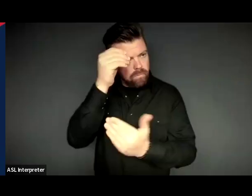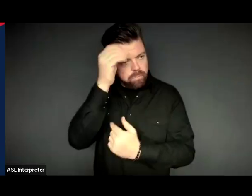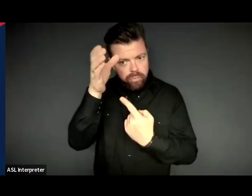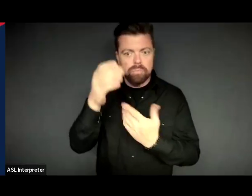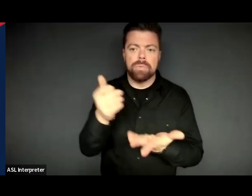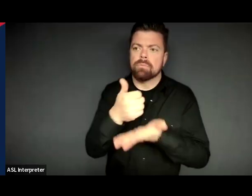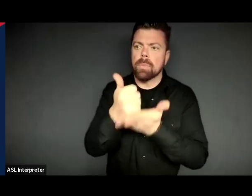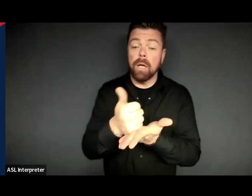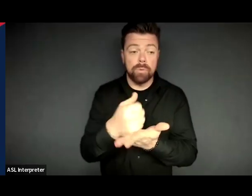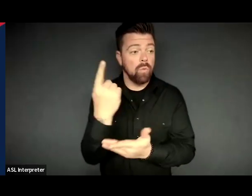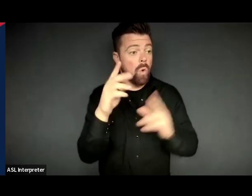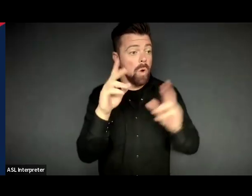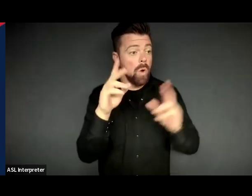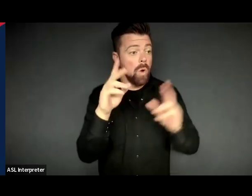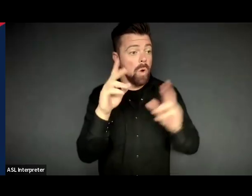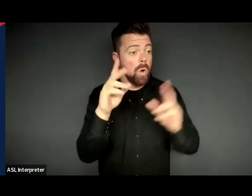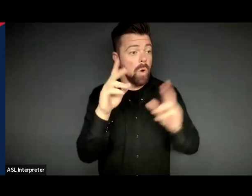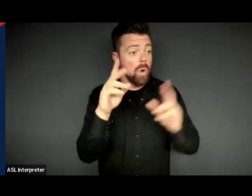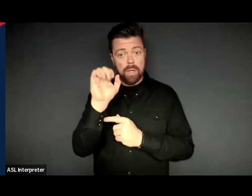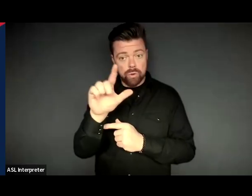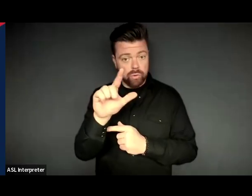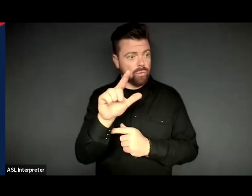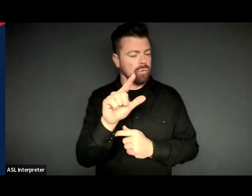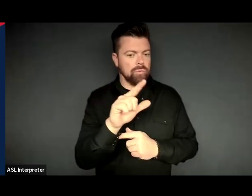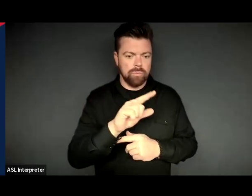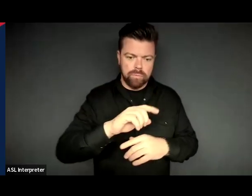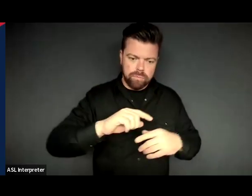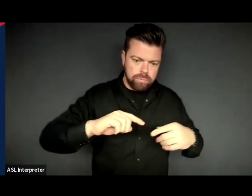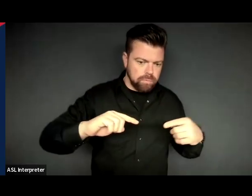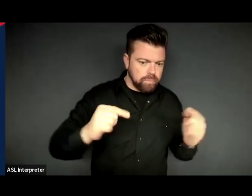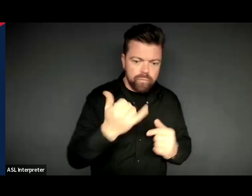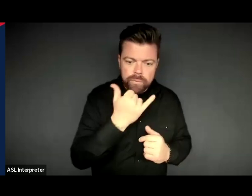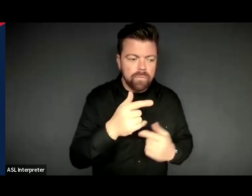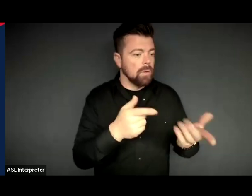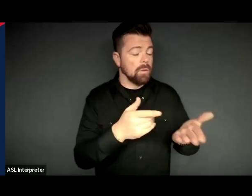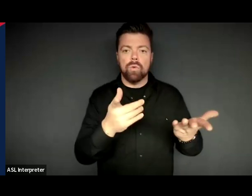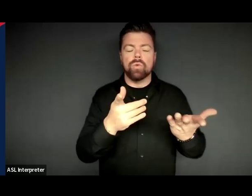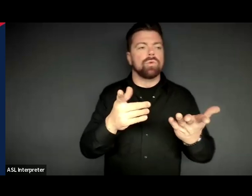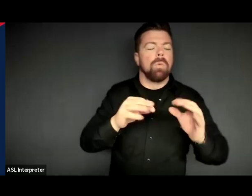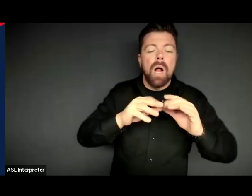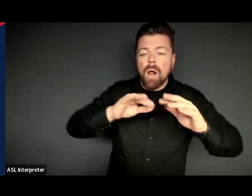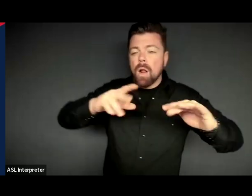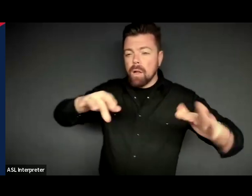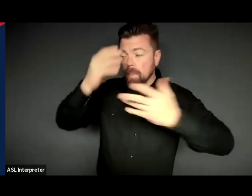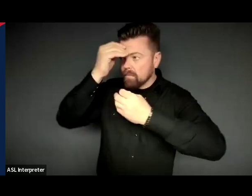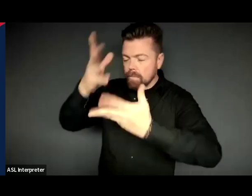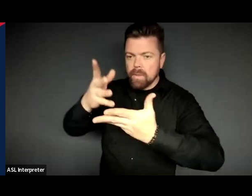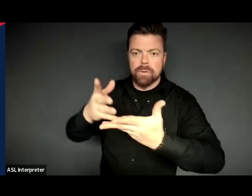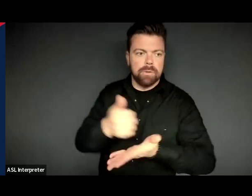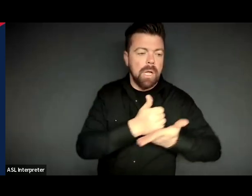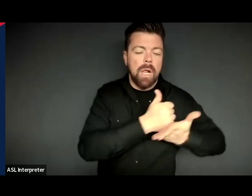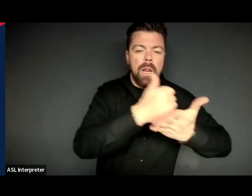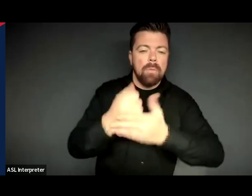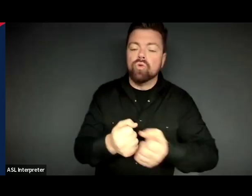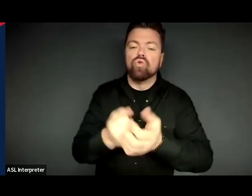neurological injury, they will expand the horizons. They will do, okay, now we've got information. It's working well with people with spinal cord injury. Will